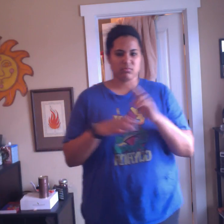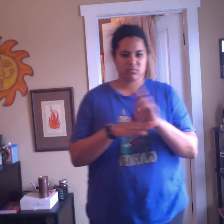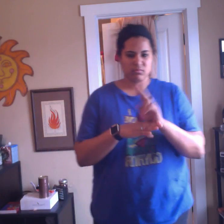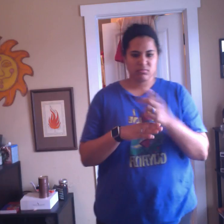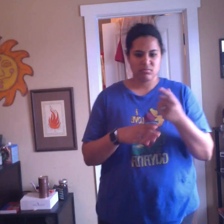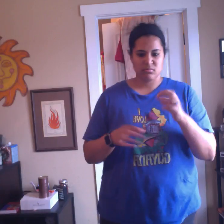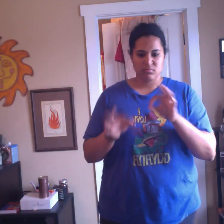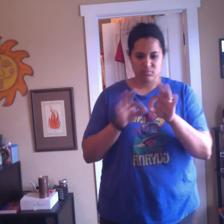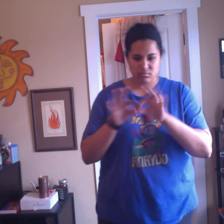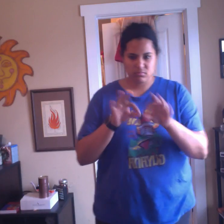is